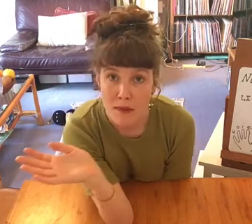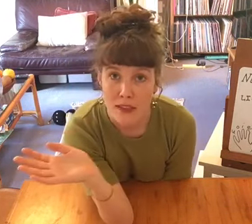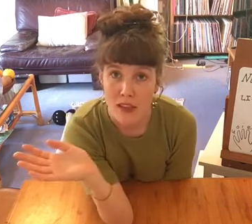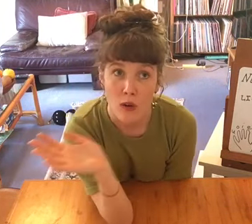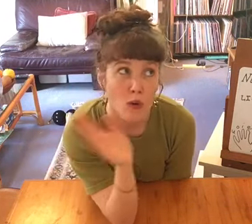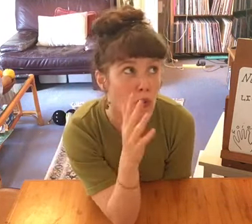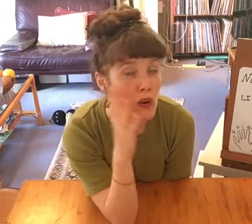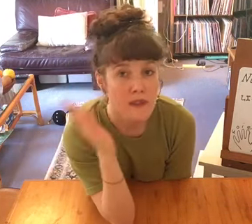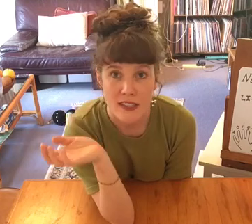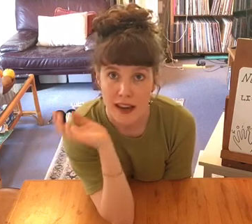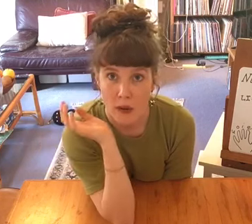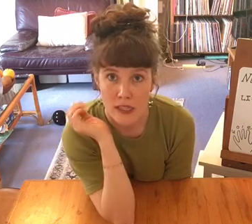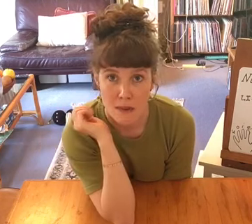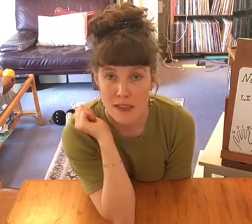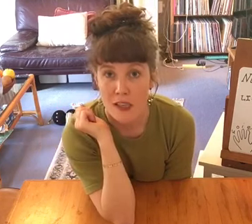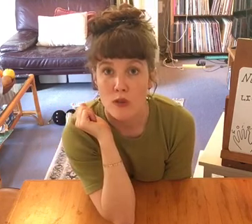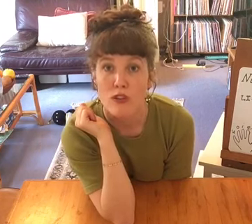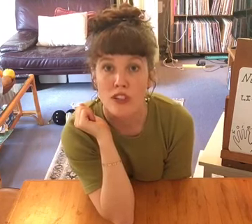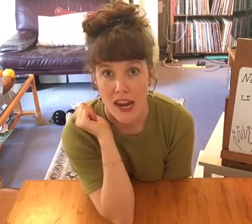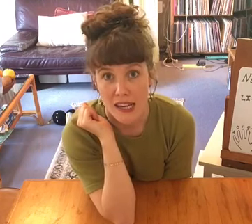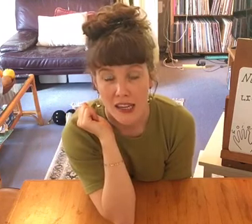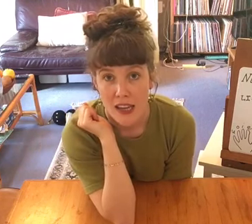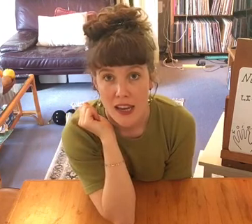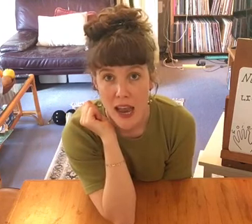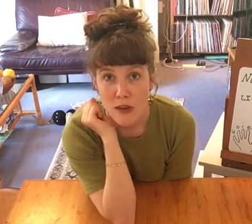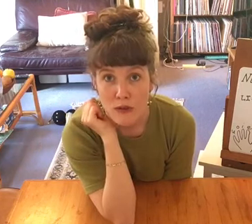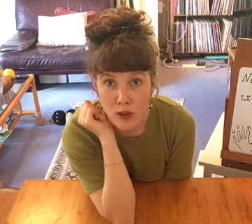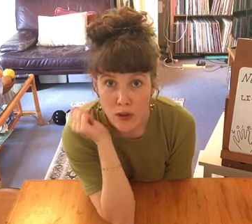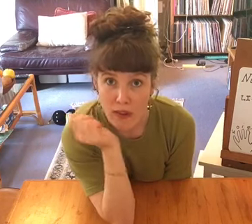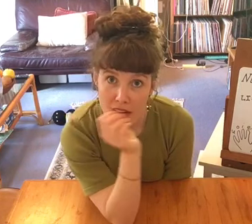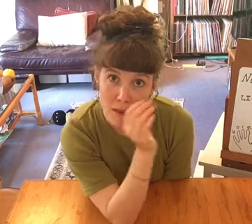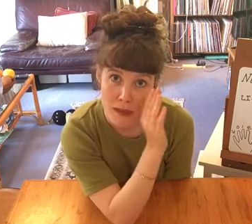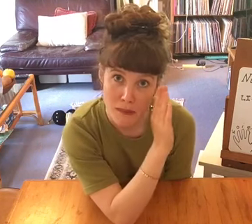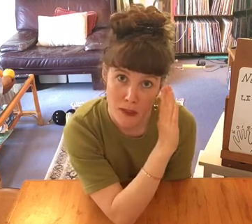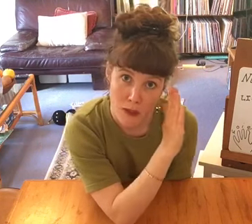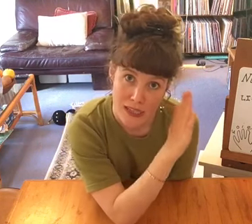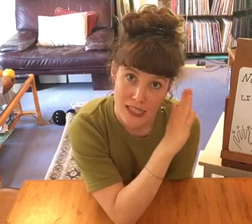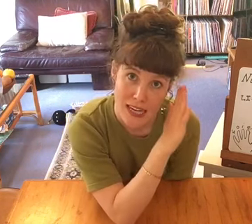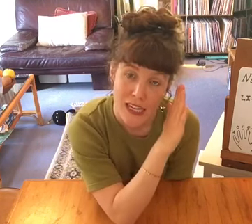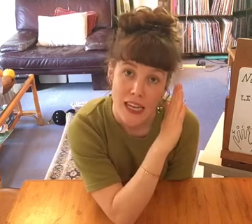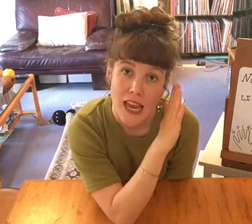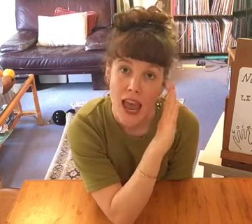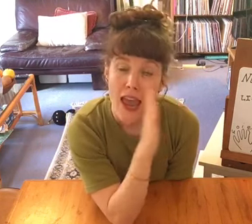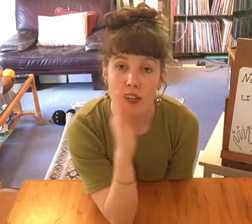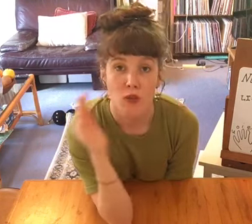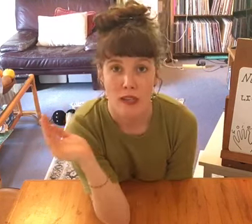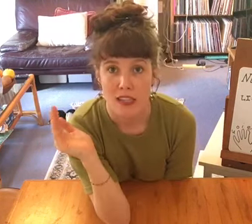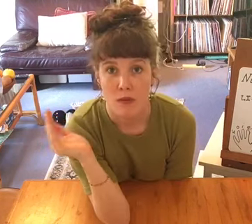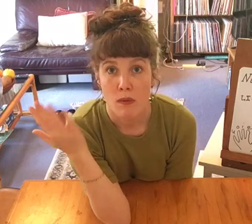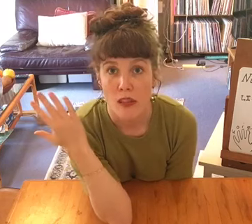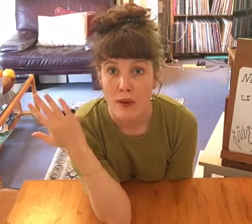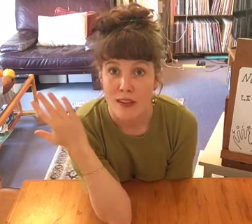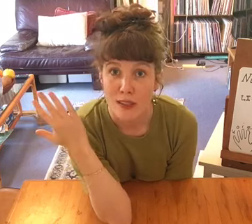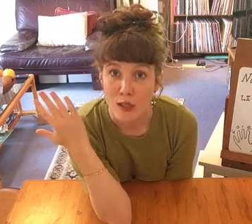in all of the sign language numbers that you shake. And you know that the numbers between 10 and 20 will be the ones that you